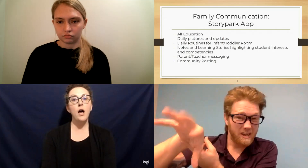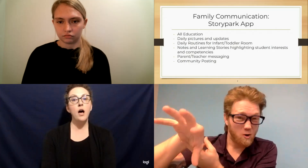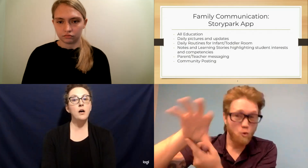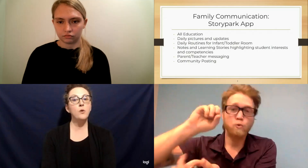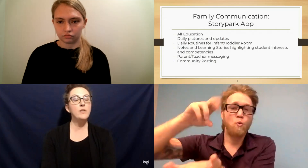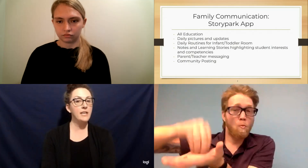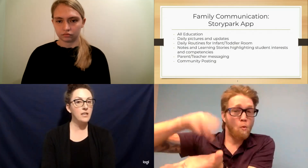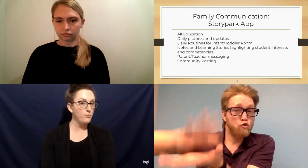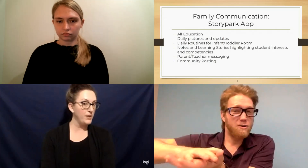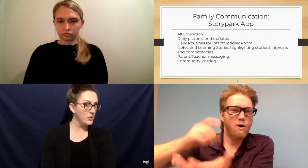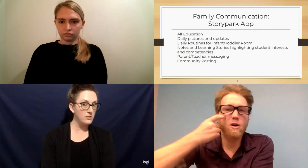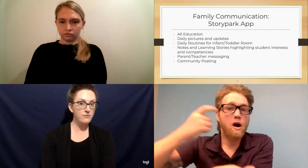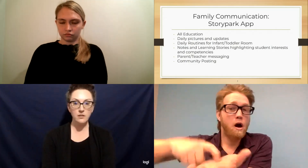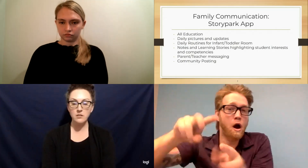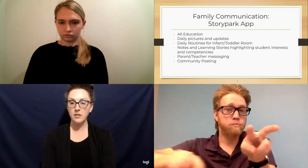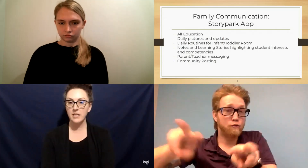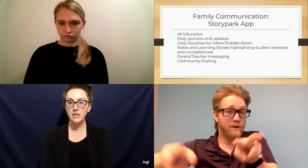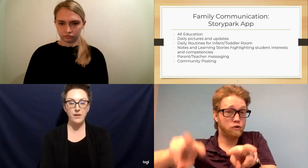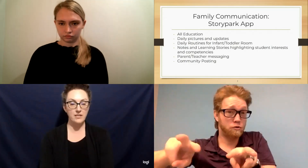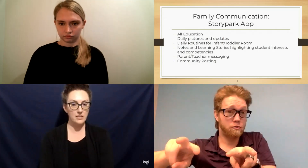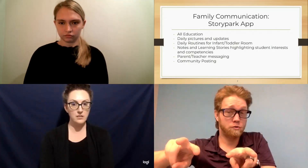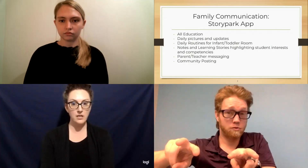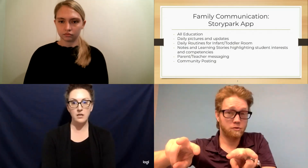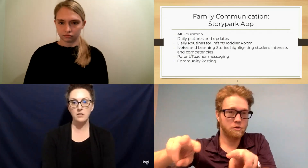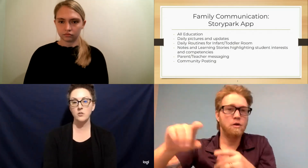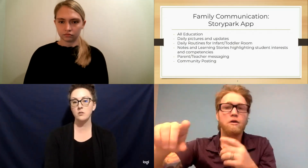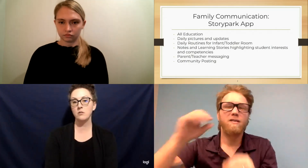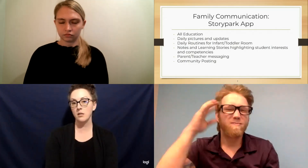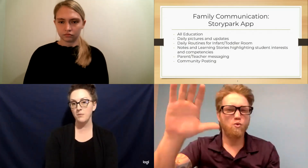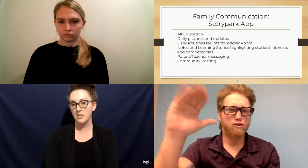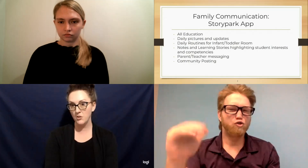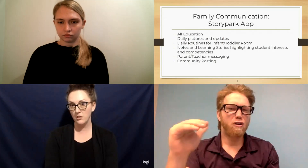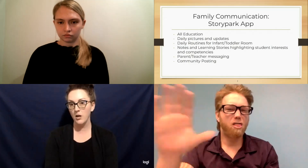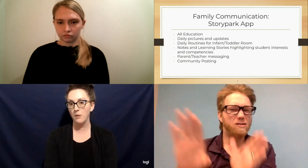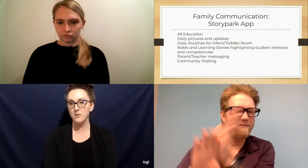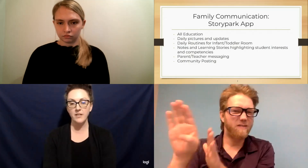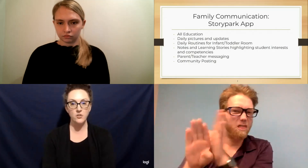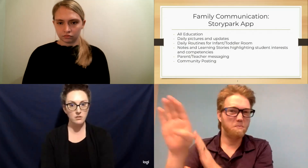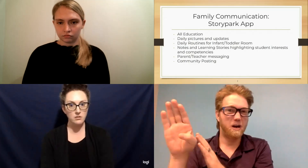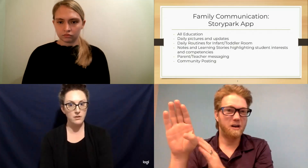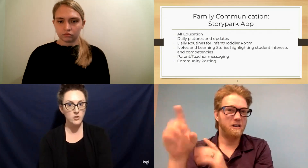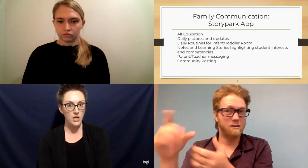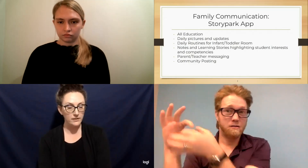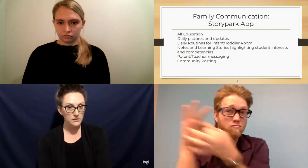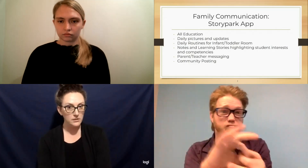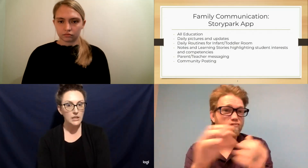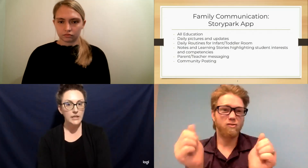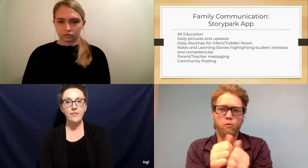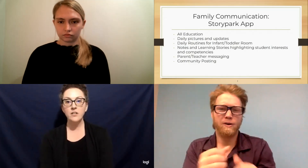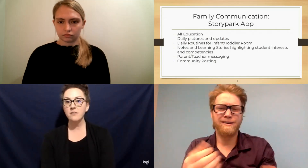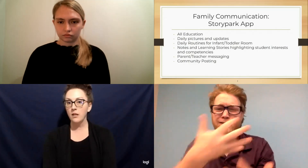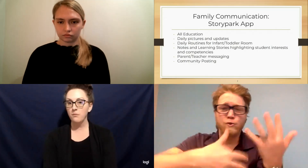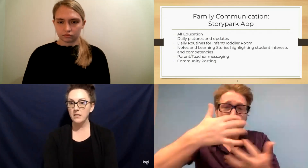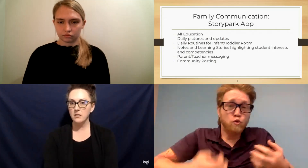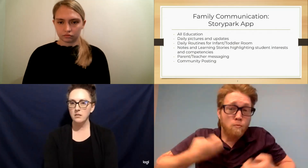So we take pictures and videos on a daily basis and do documentation of our observations of your child and